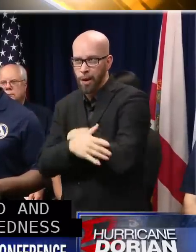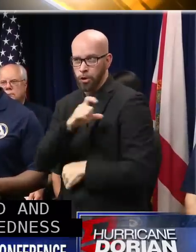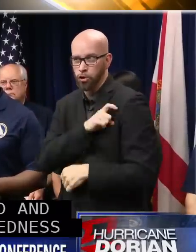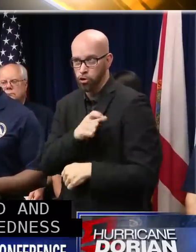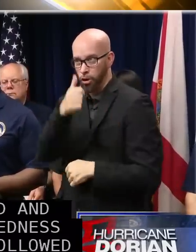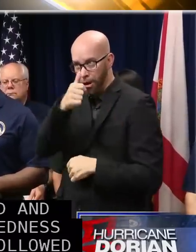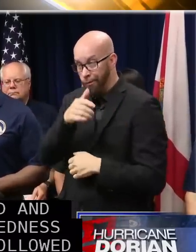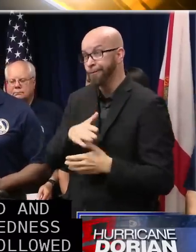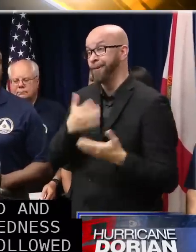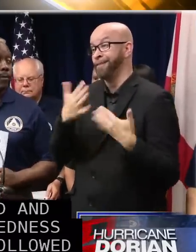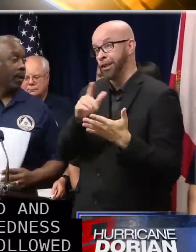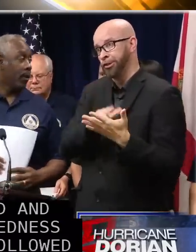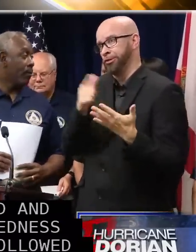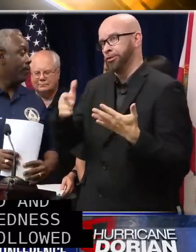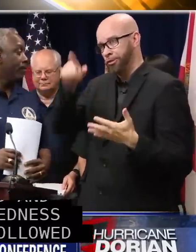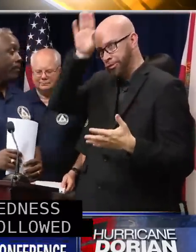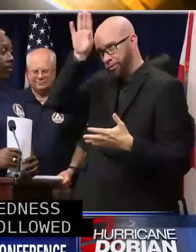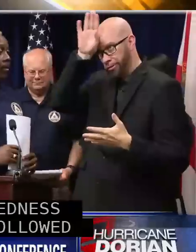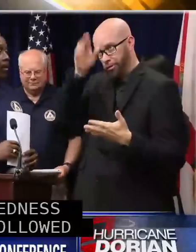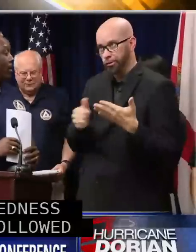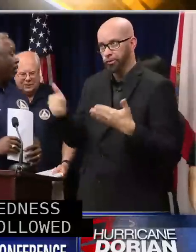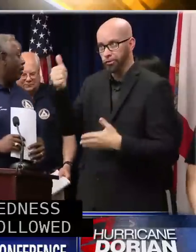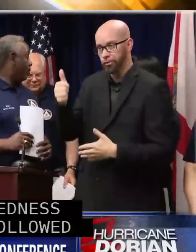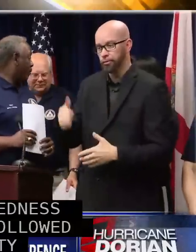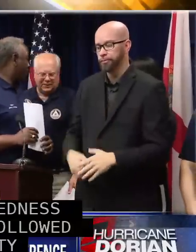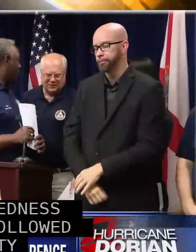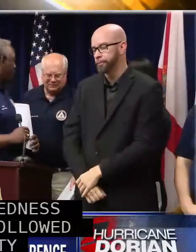and Fire Chief. Thank you.